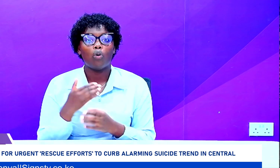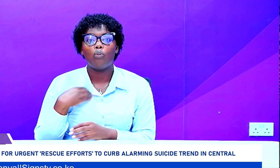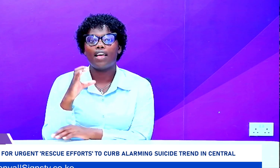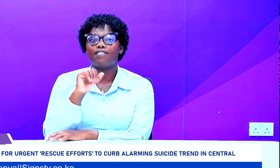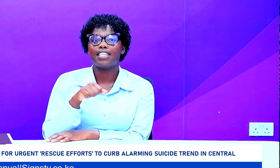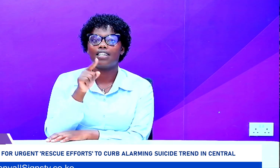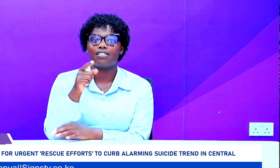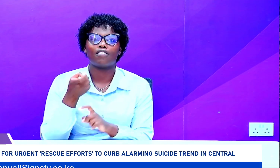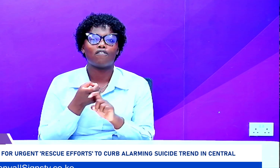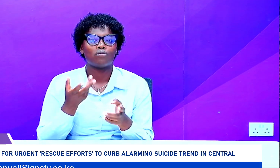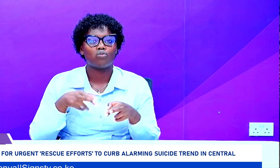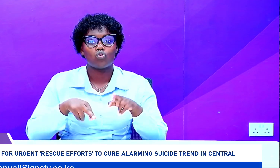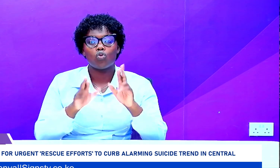And on to our next news item.